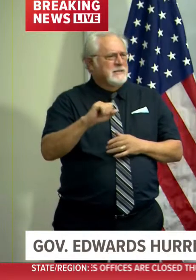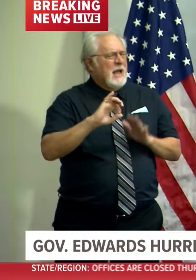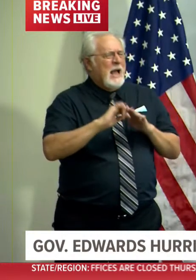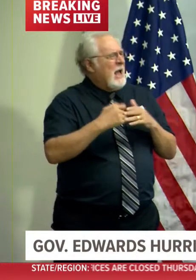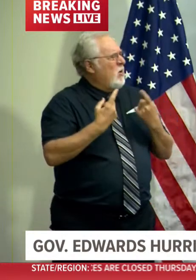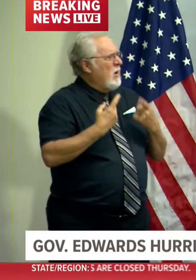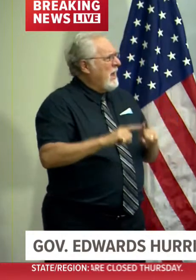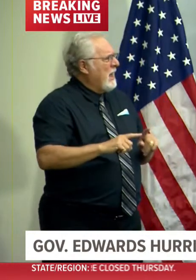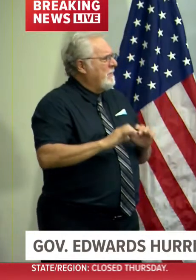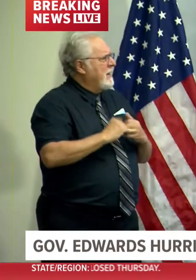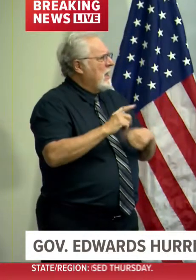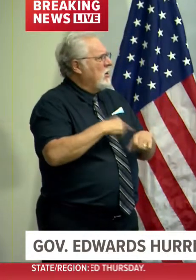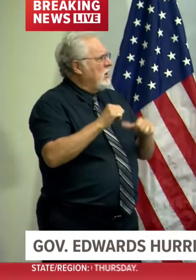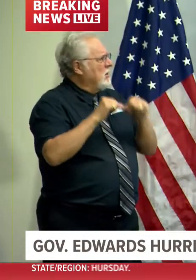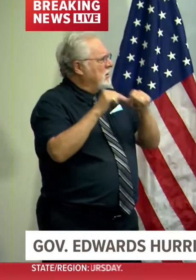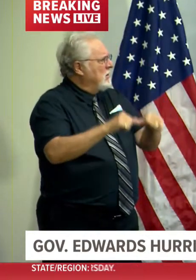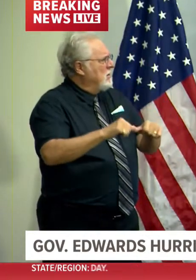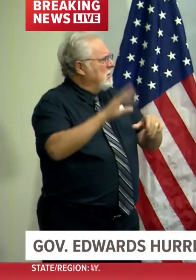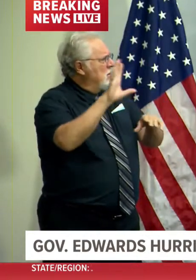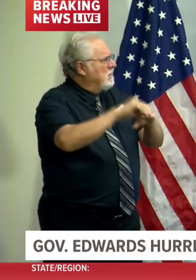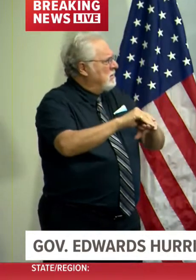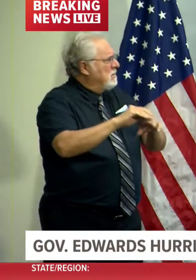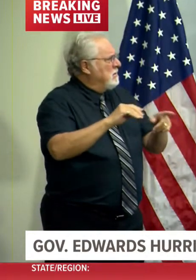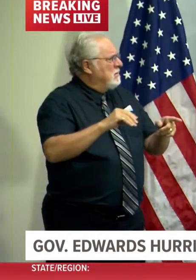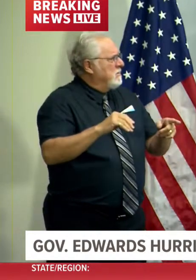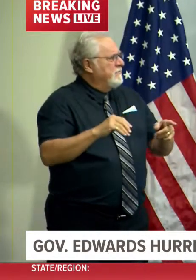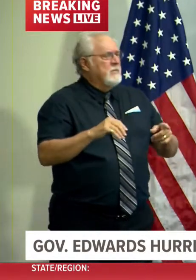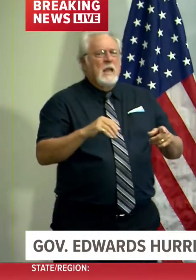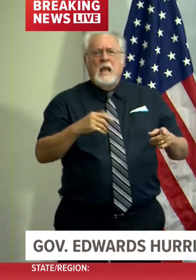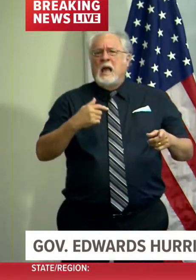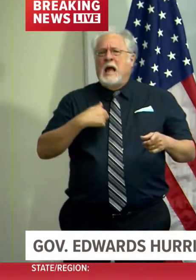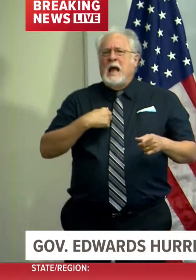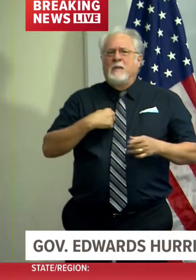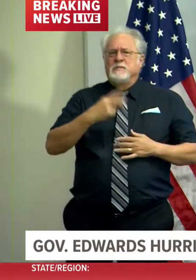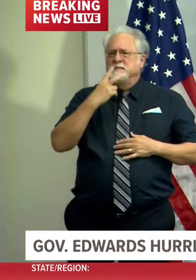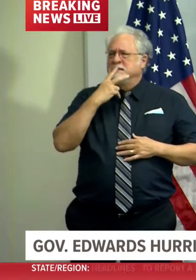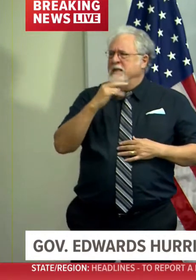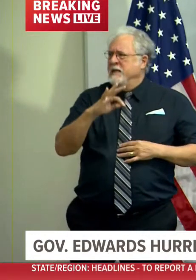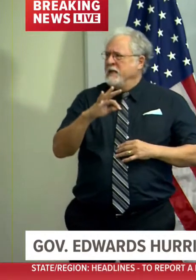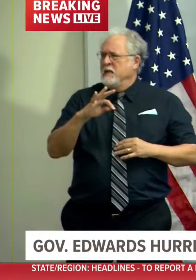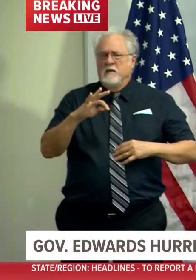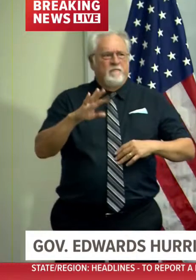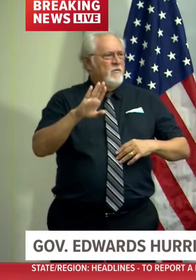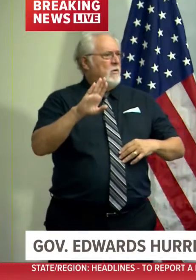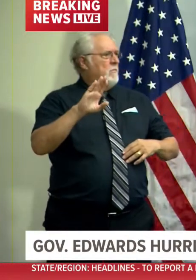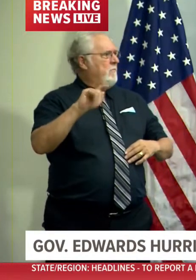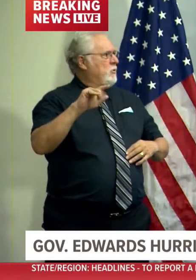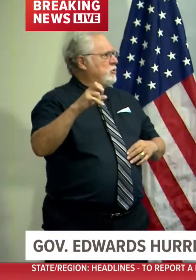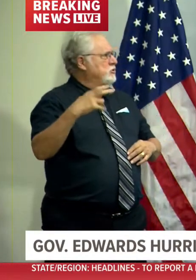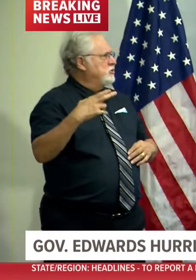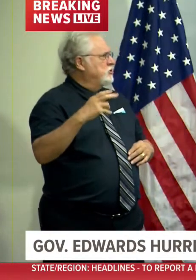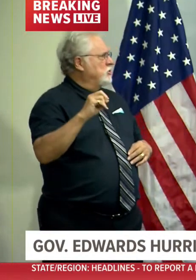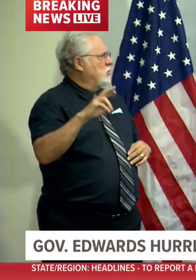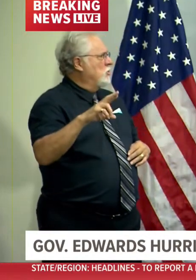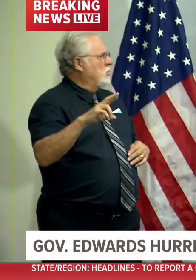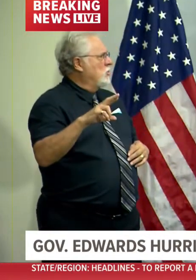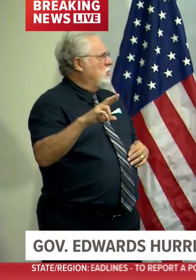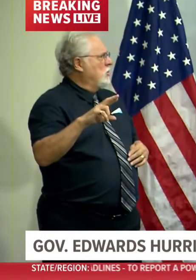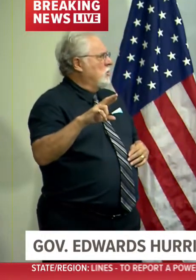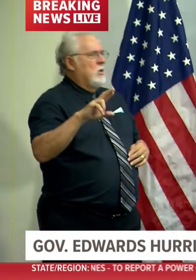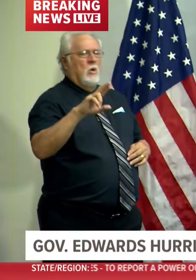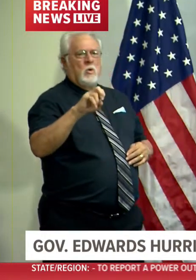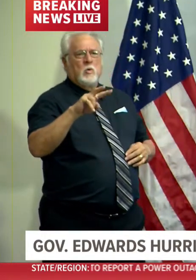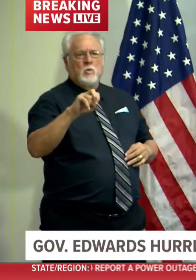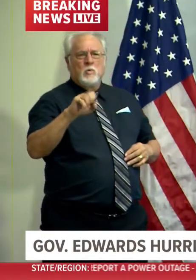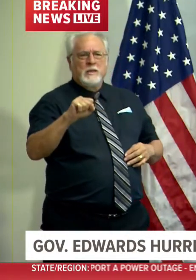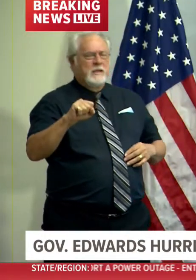happened and how long it might take to put out? Yeah, I'm going to see if Butch or Colonel Reeves